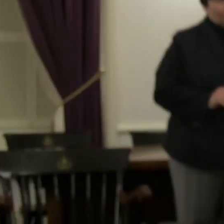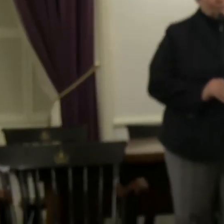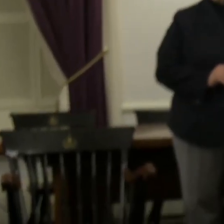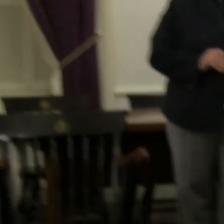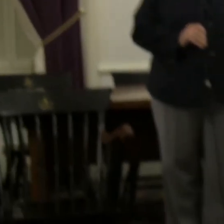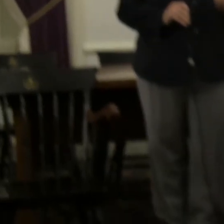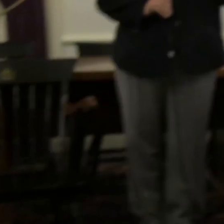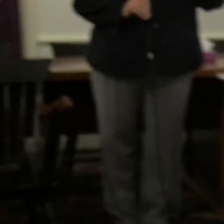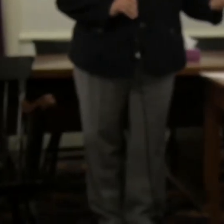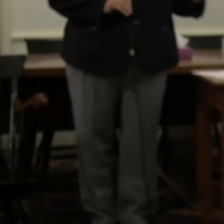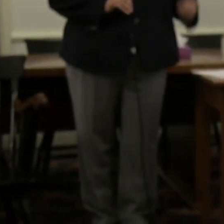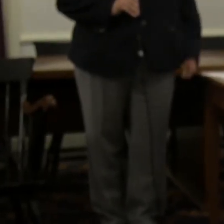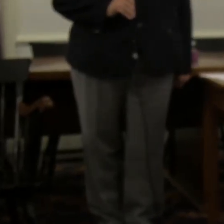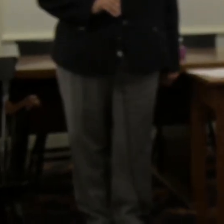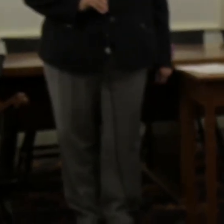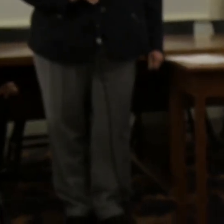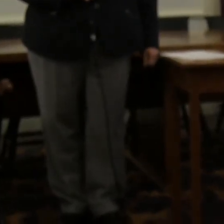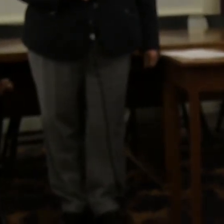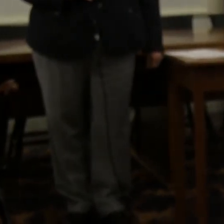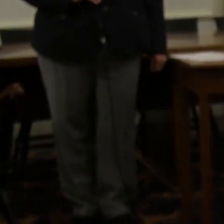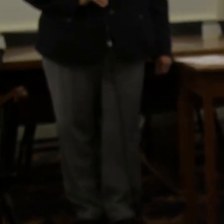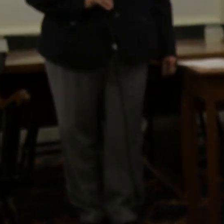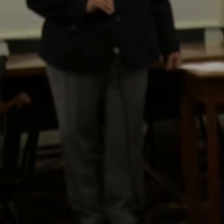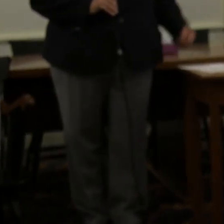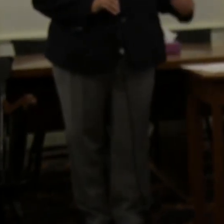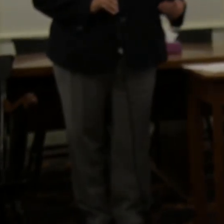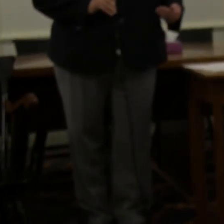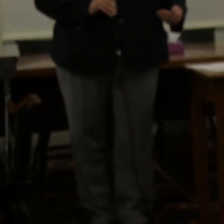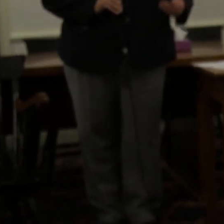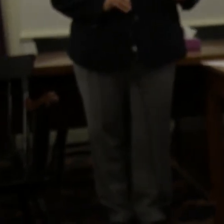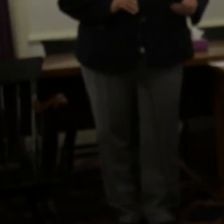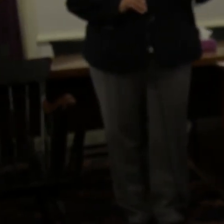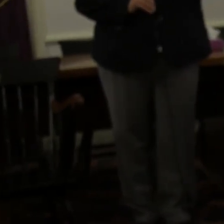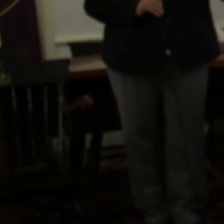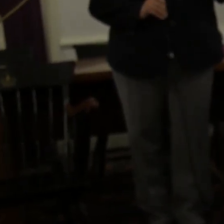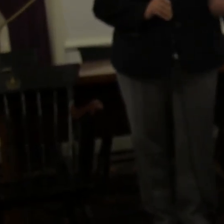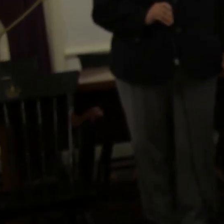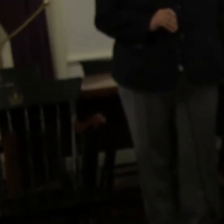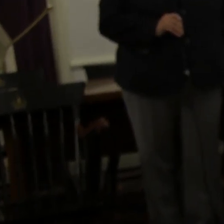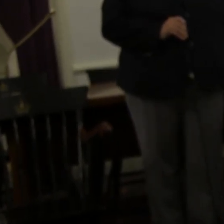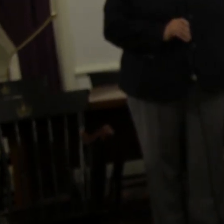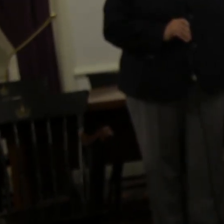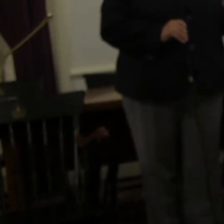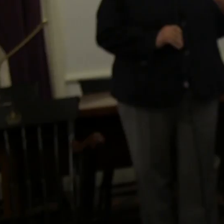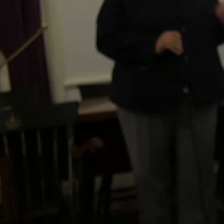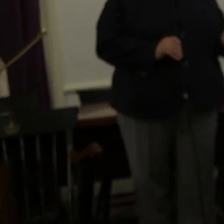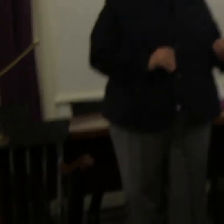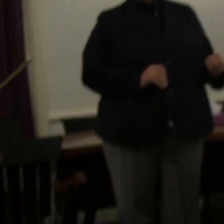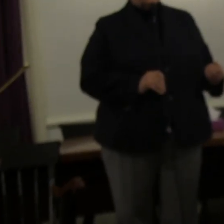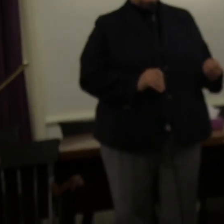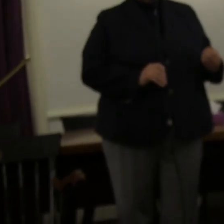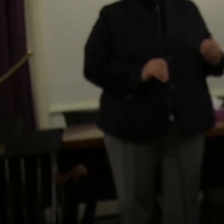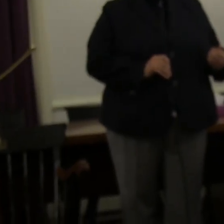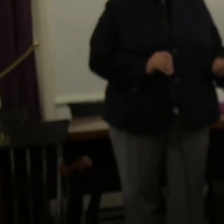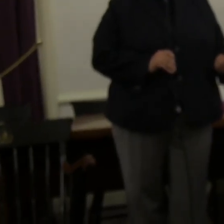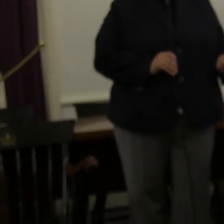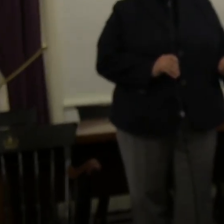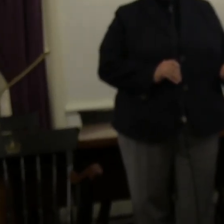website, or we'd be happy to come to any meeting, any place in the state to have a conversation about this. It is so